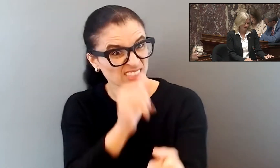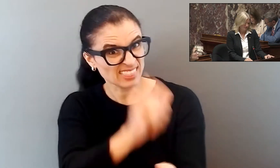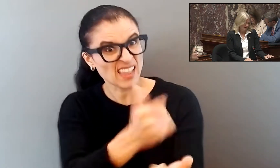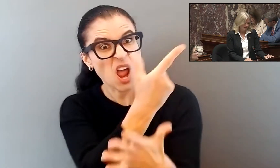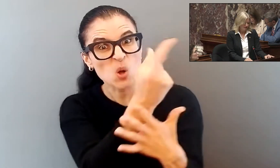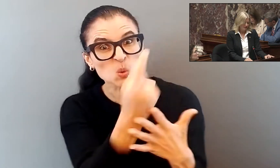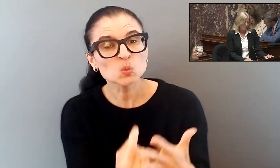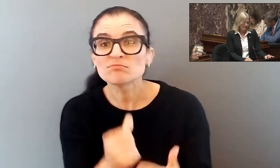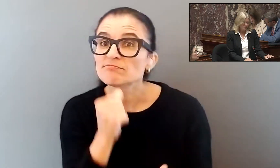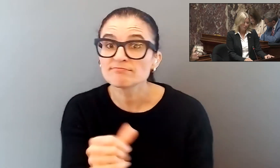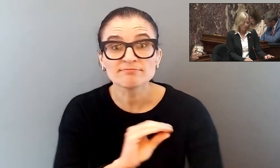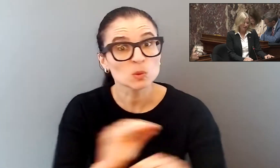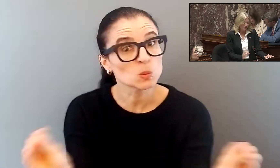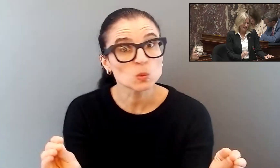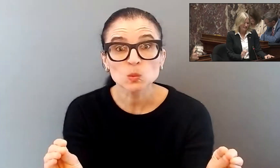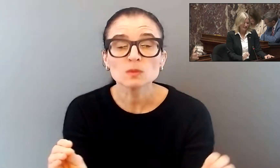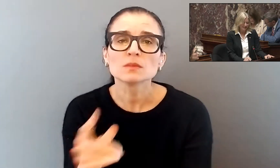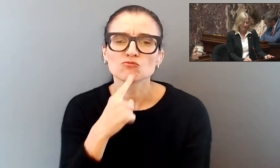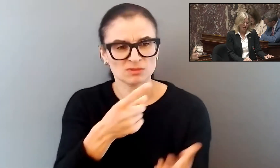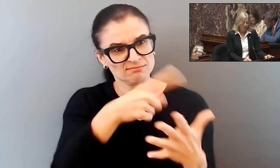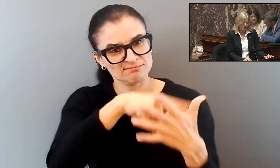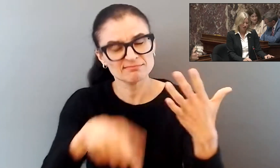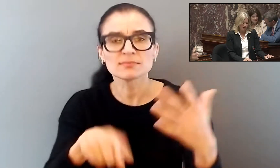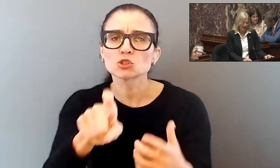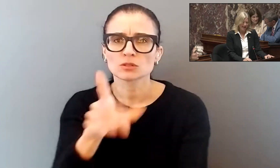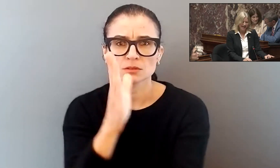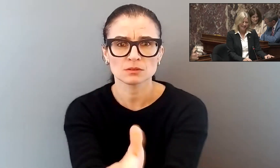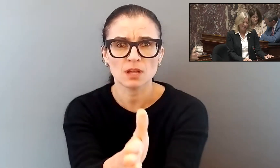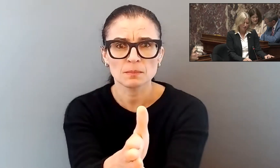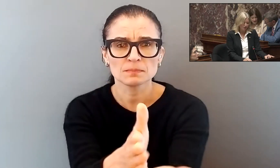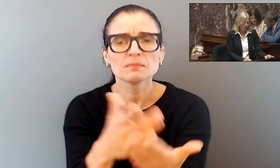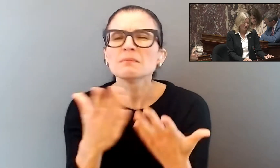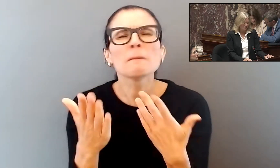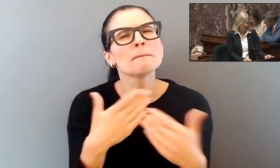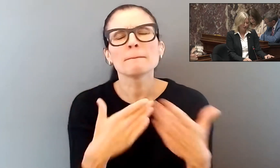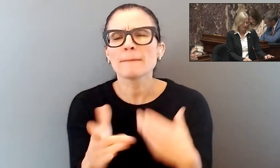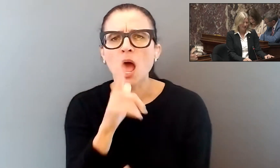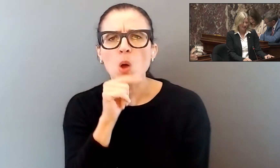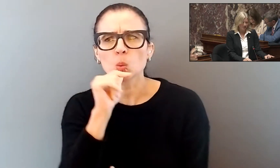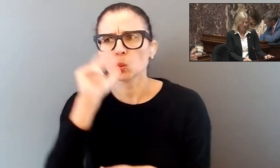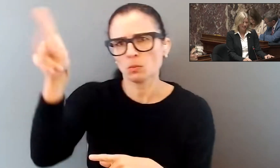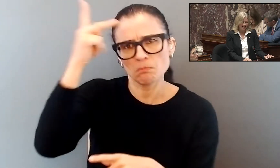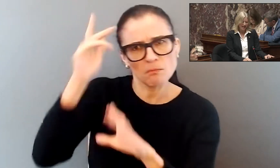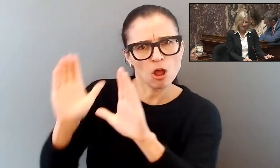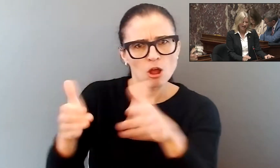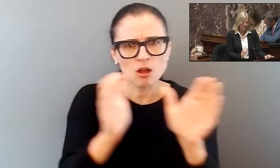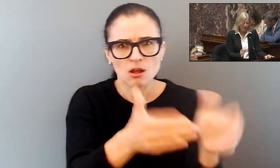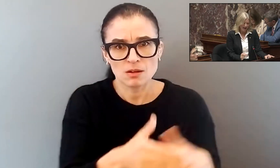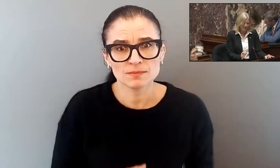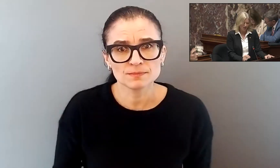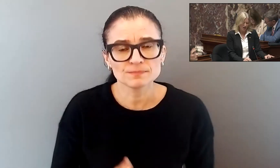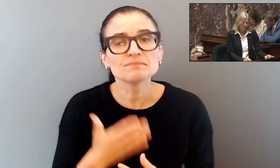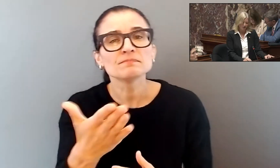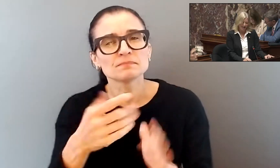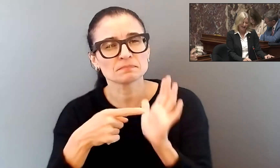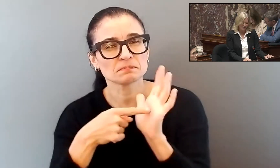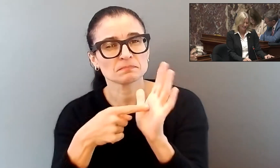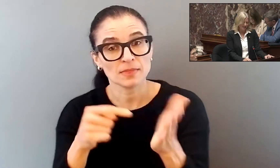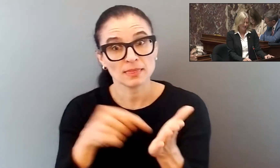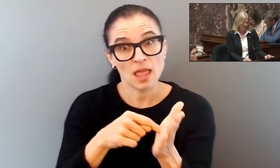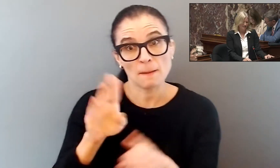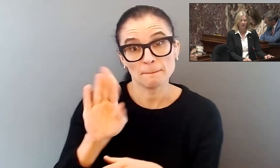issue. This bill will bring BC in line with the UK and other progressive European countries that have banned harmful